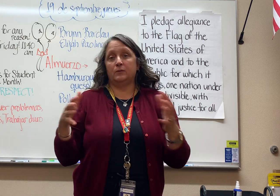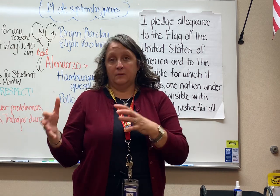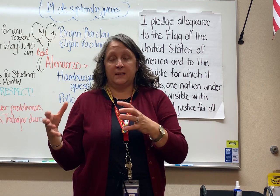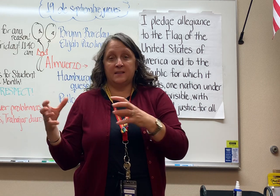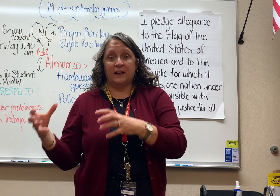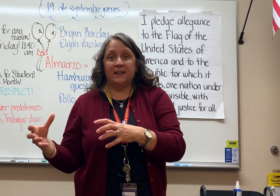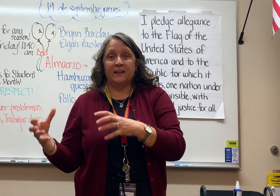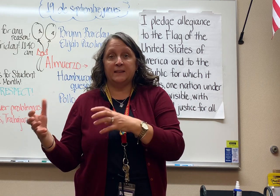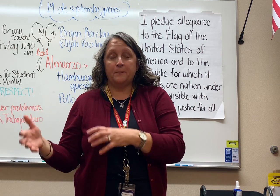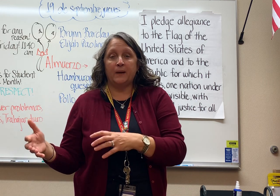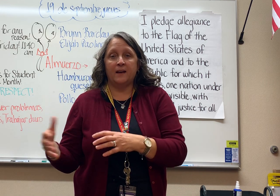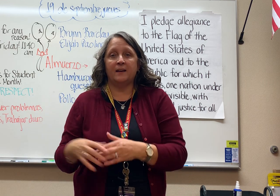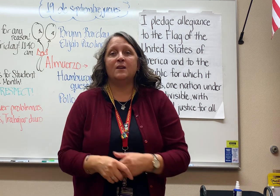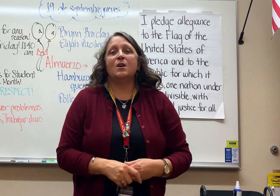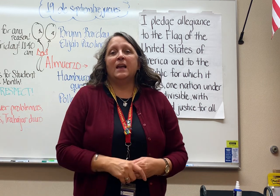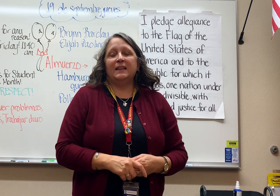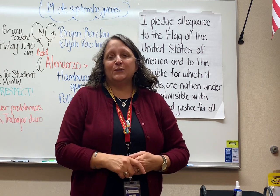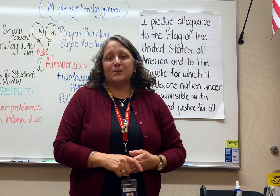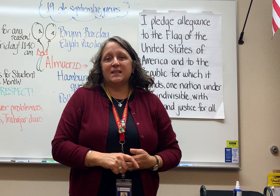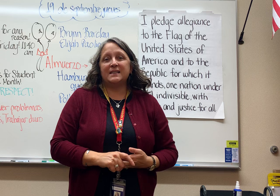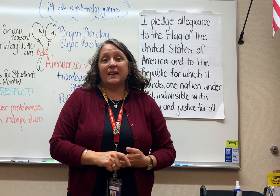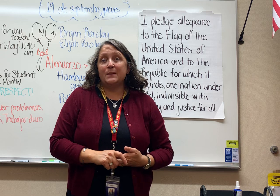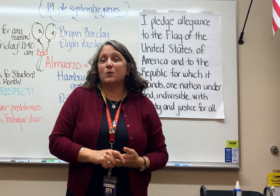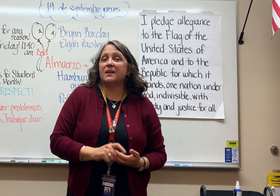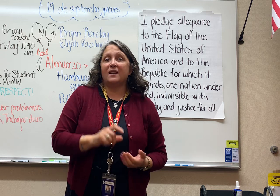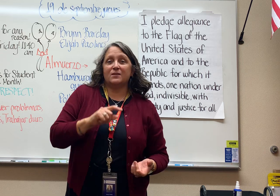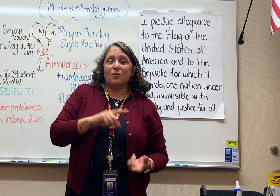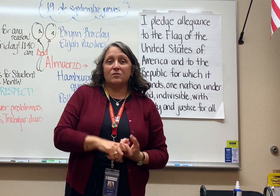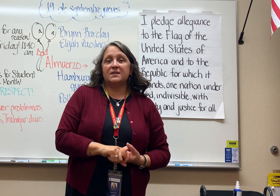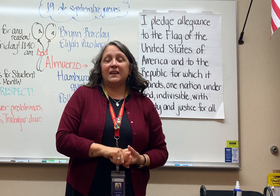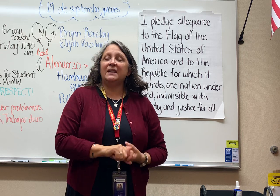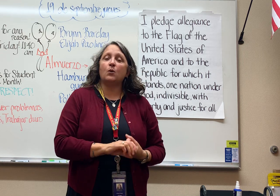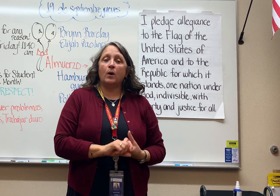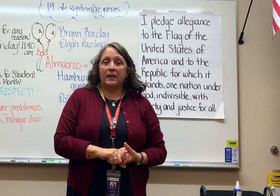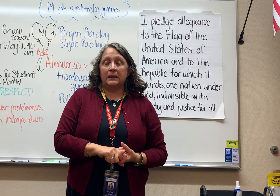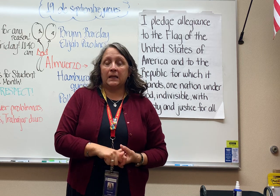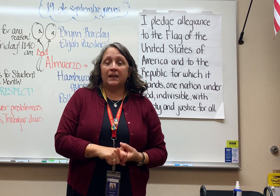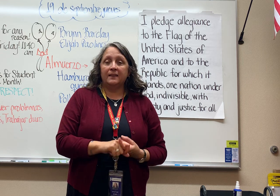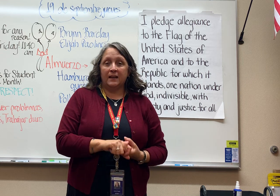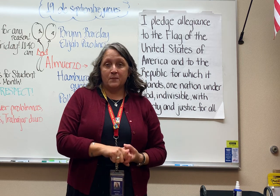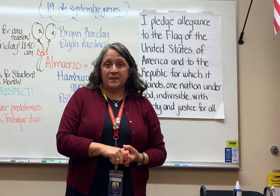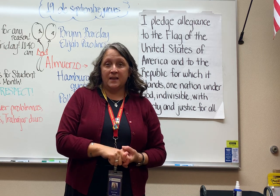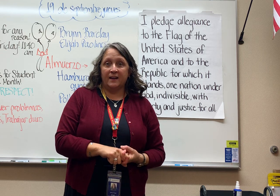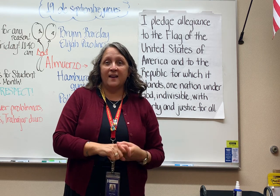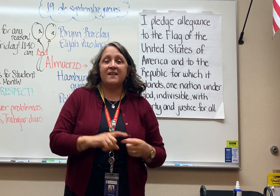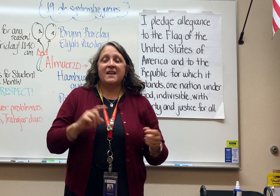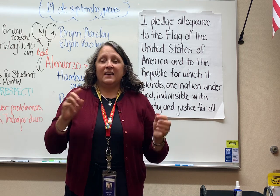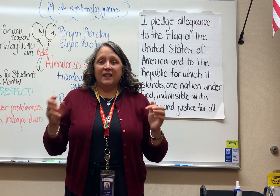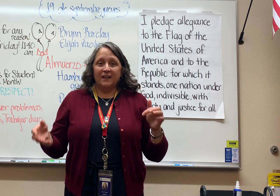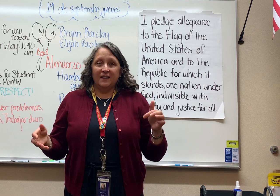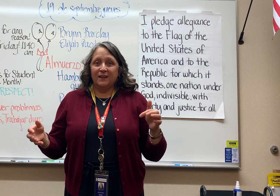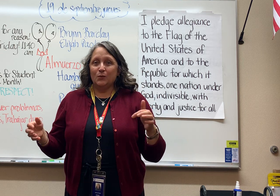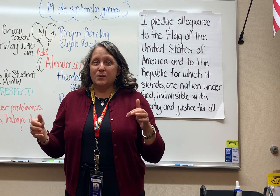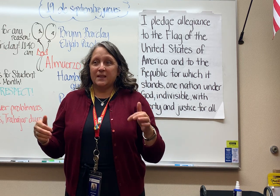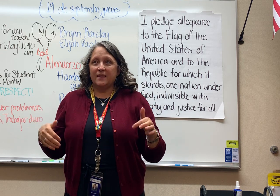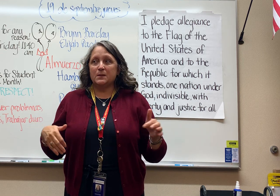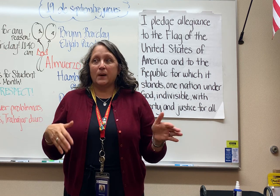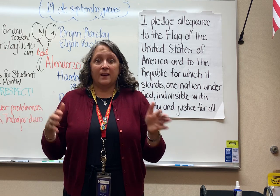de salida temprana, entonces salimos a las 11:40 de la mañana y ustedes van a